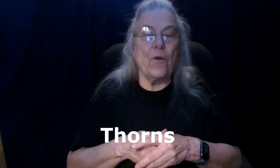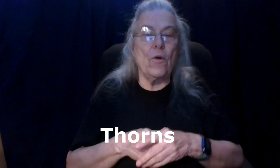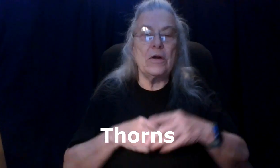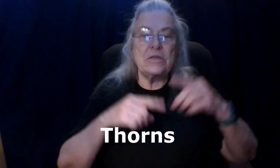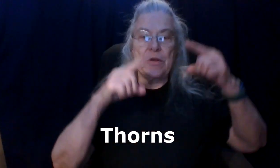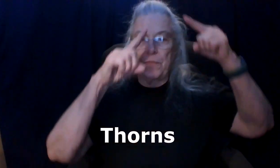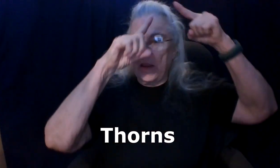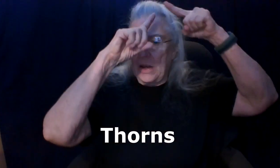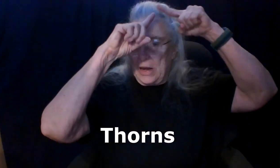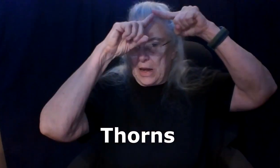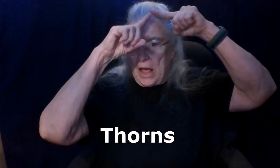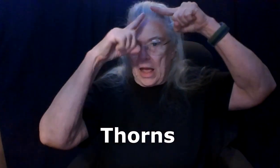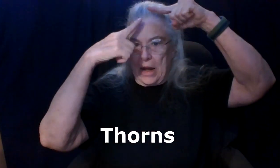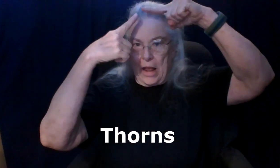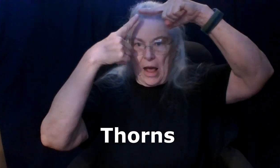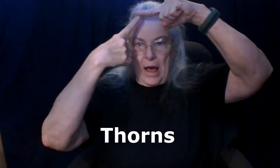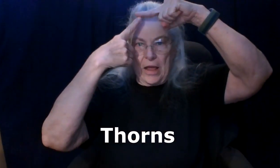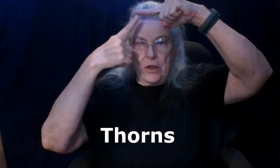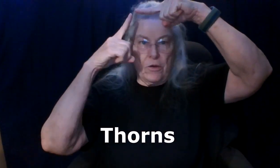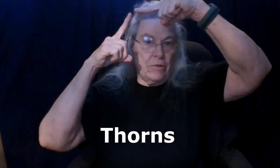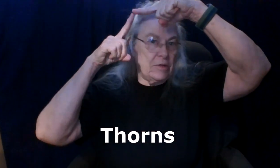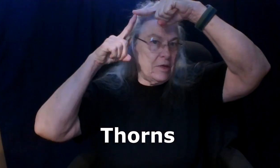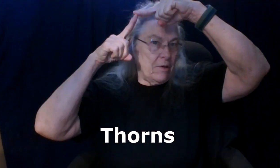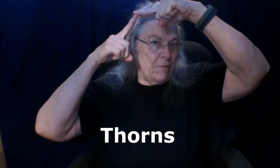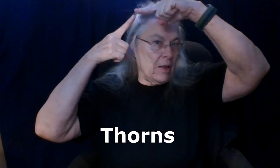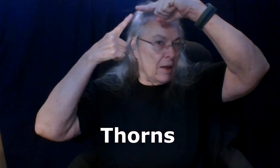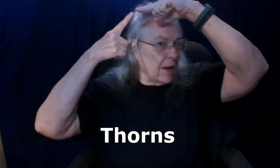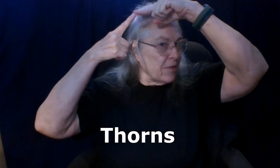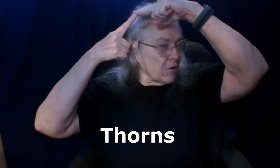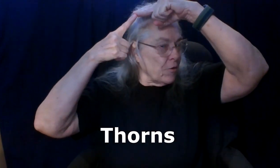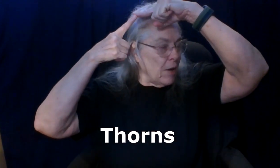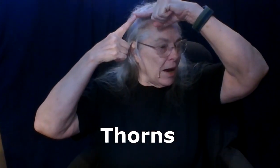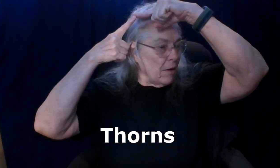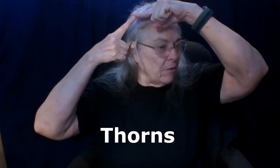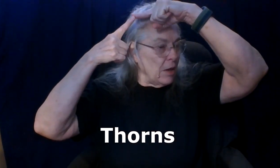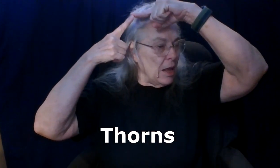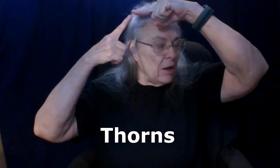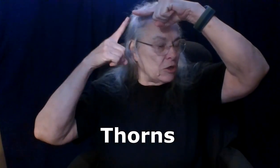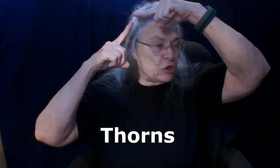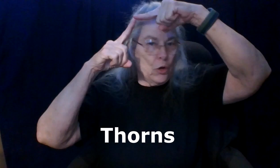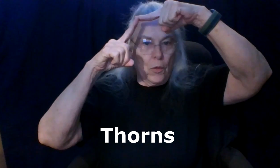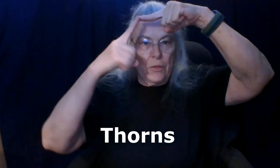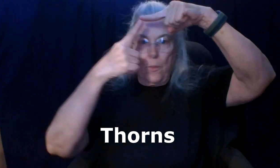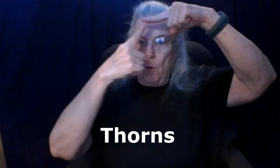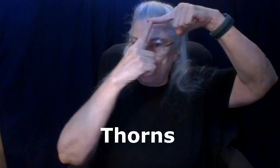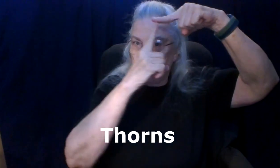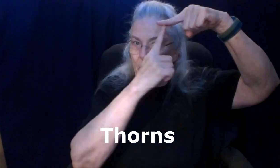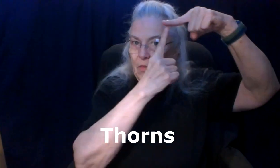Thorns, and I use like the crown, showing the points on